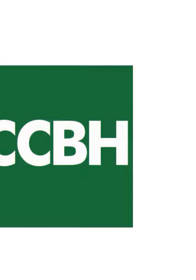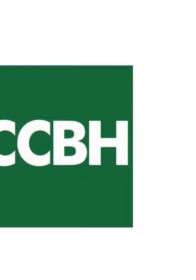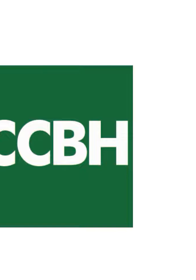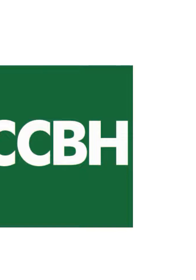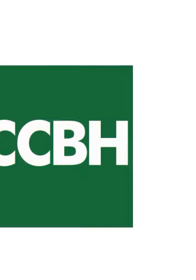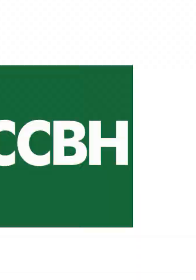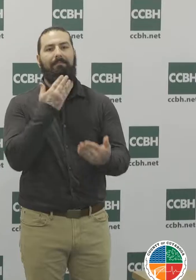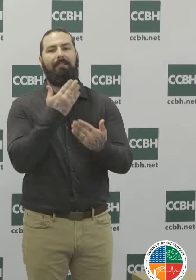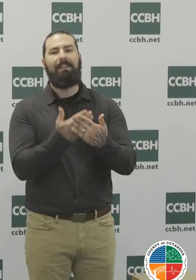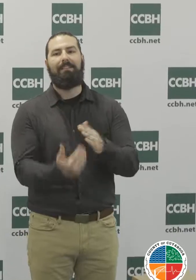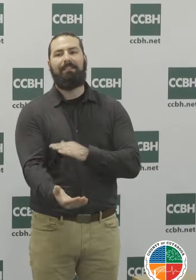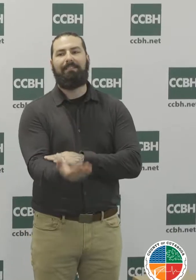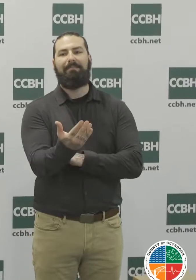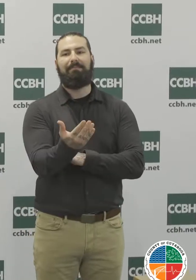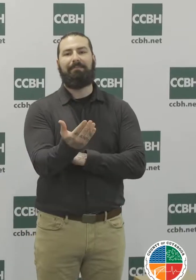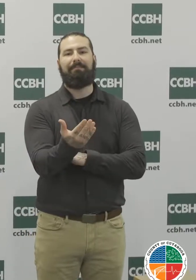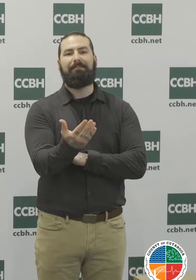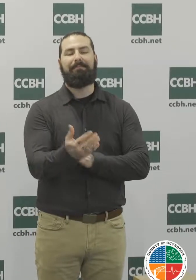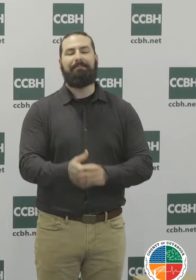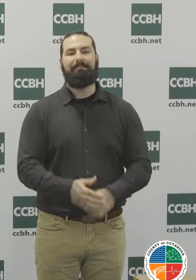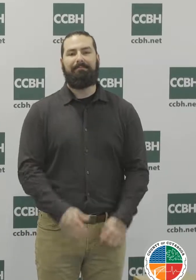Good morning.